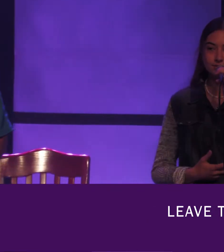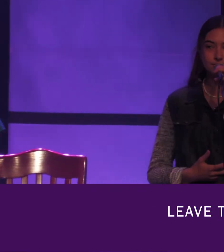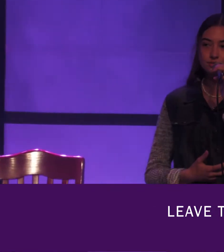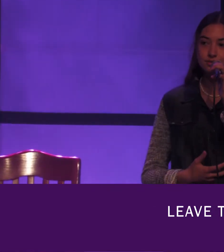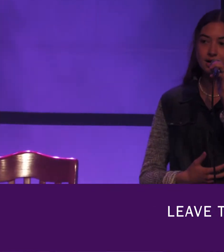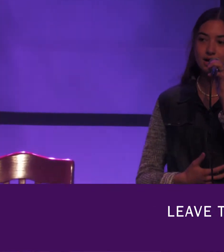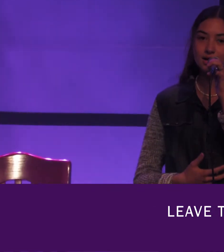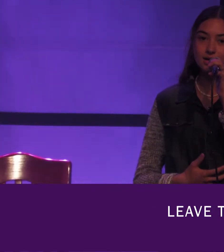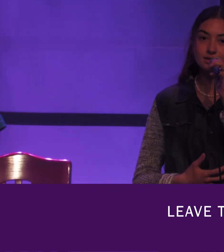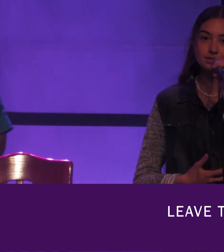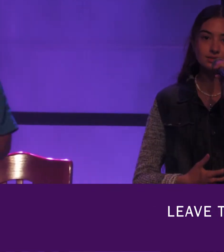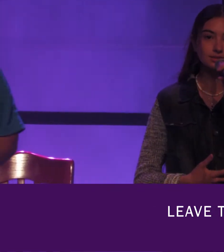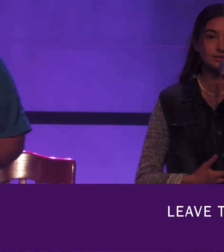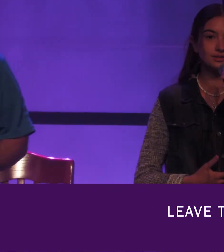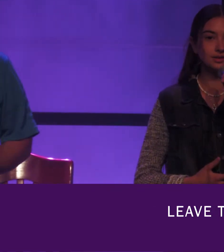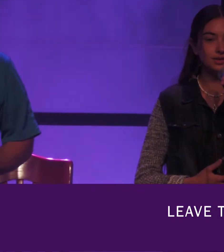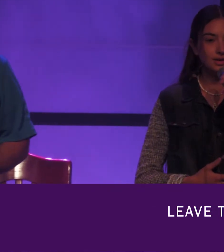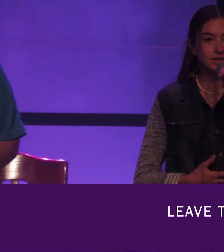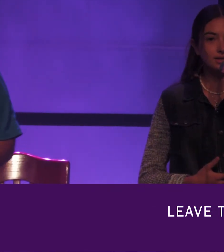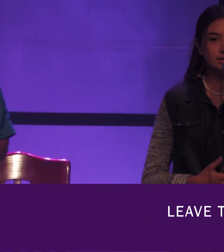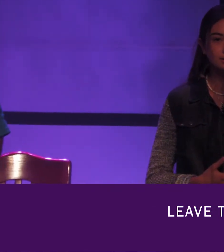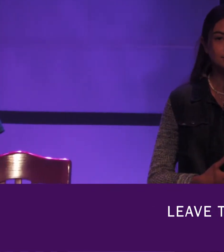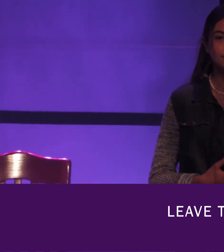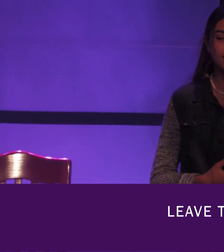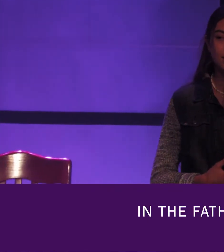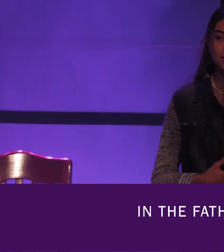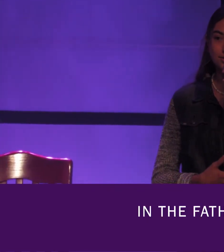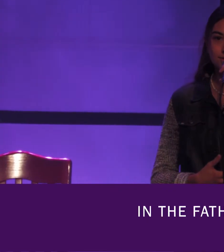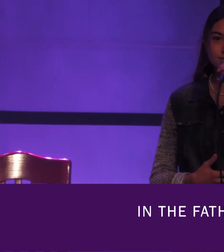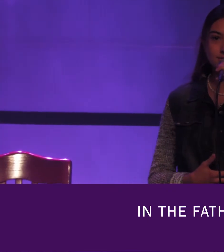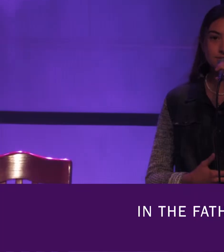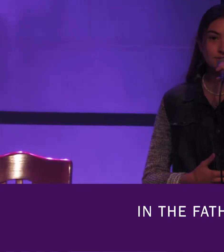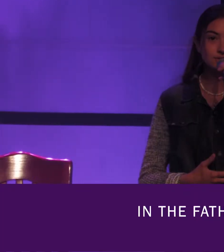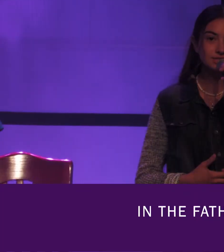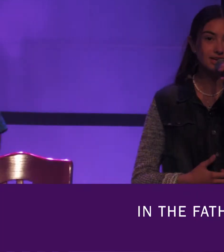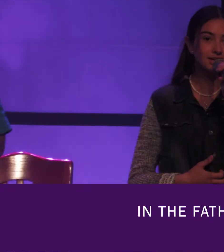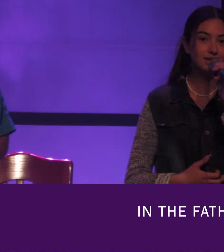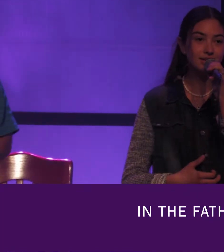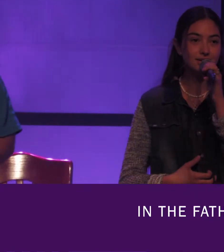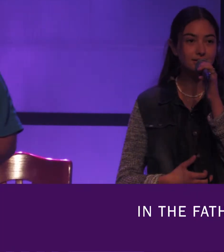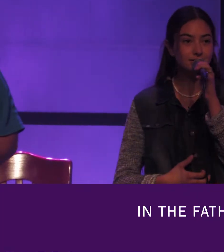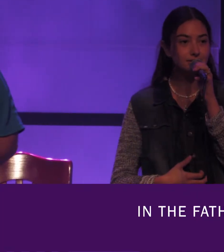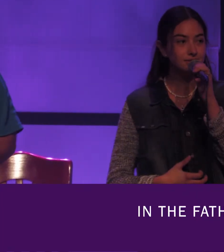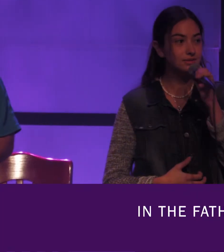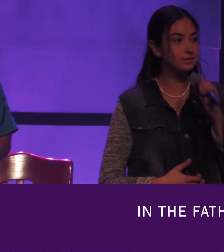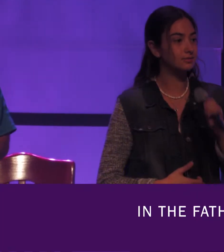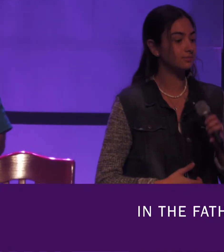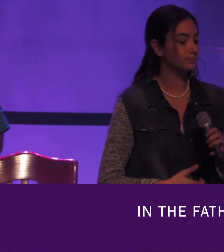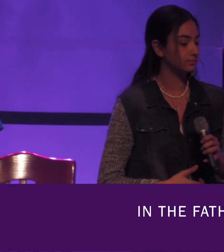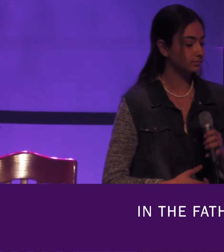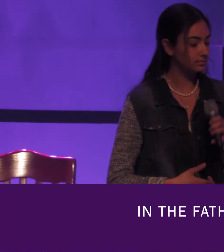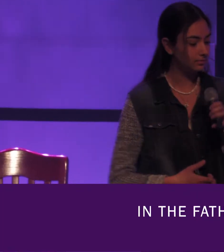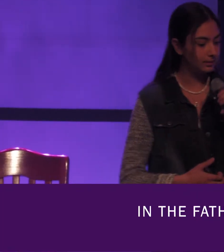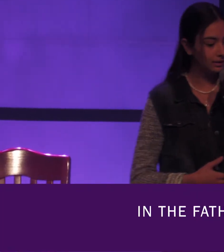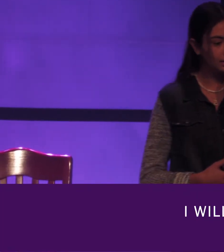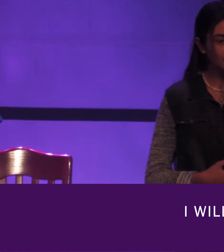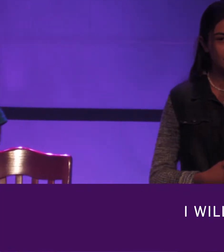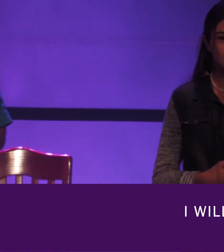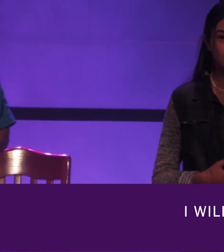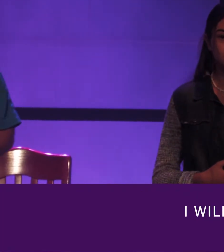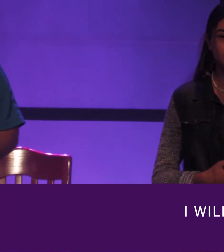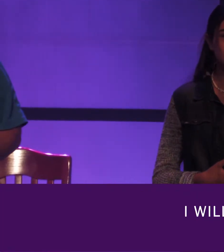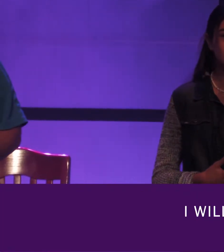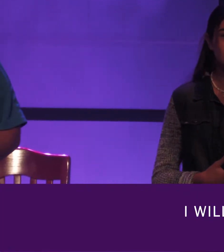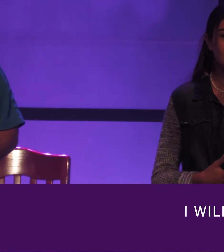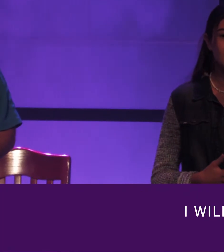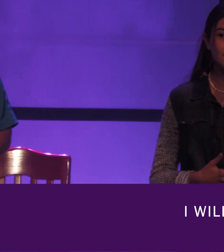Leave the rest in the Father's hands.